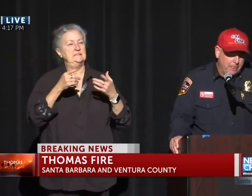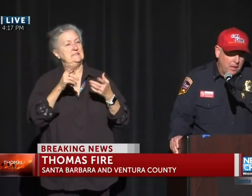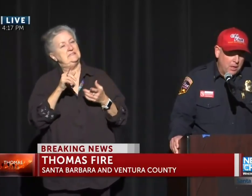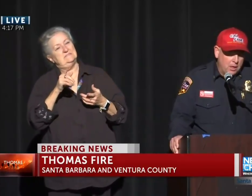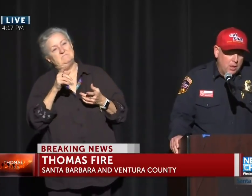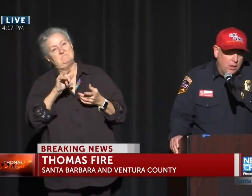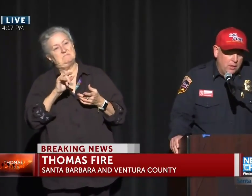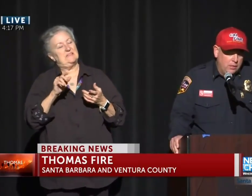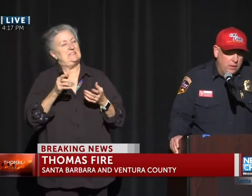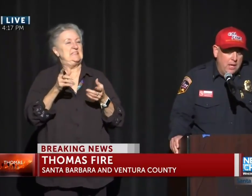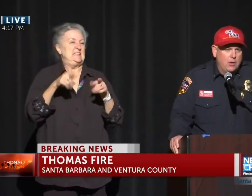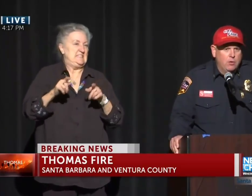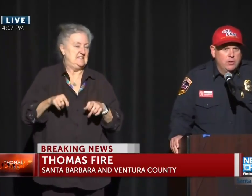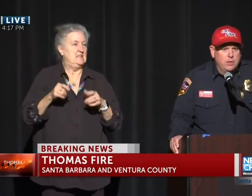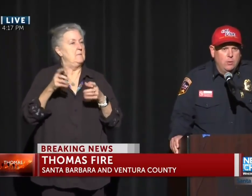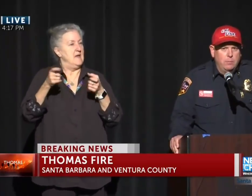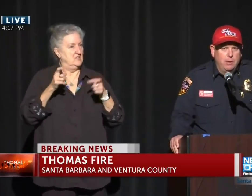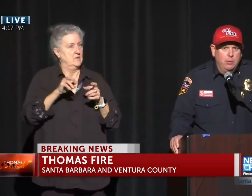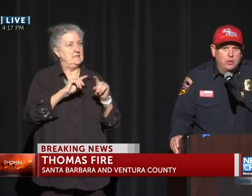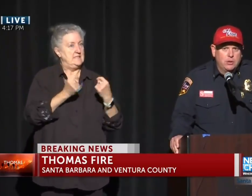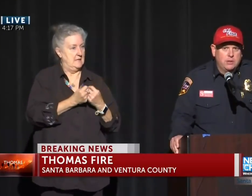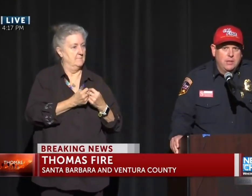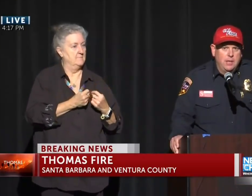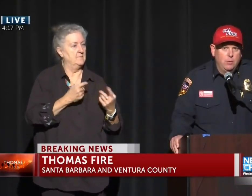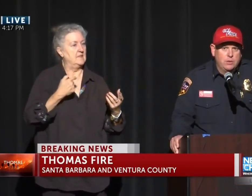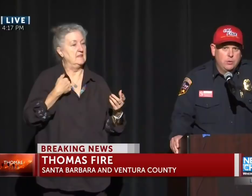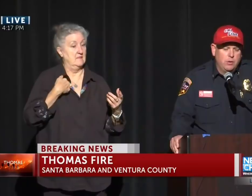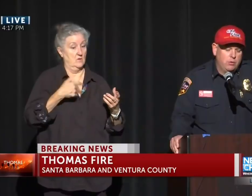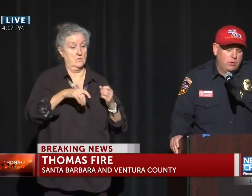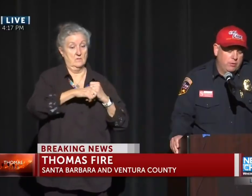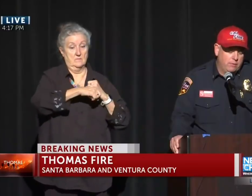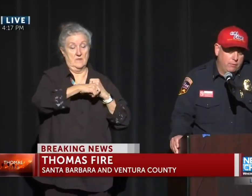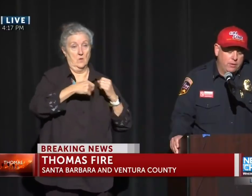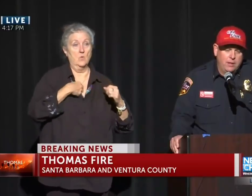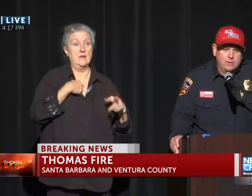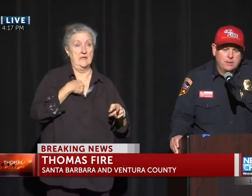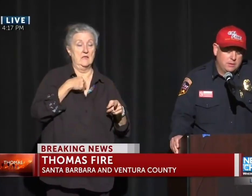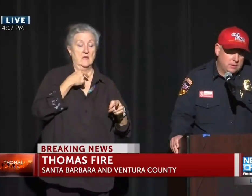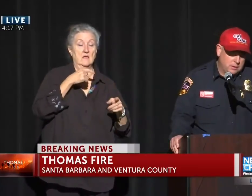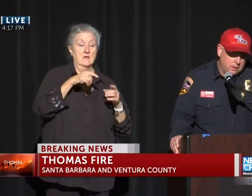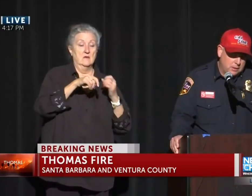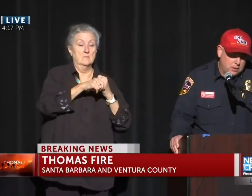4. The acreage that we published today was